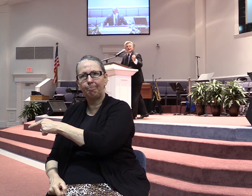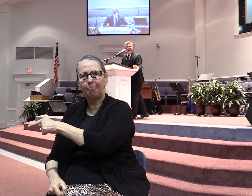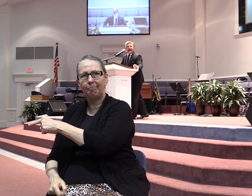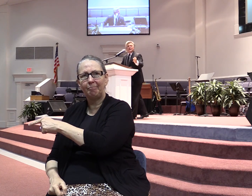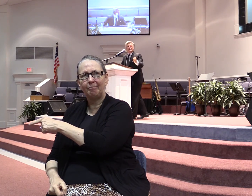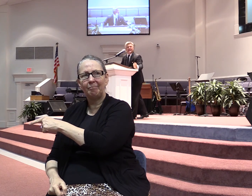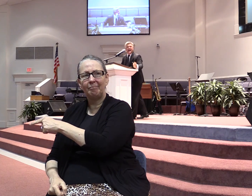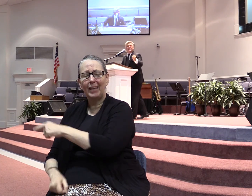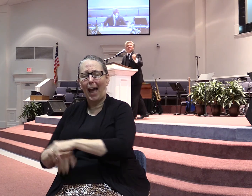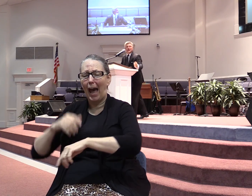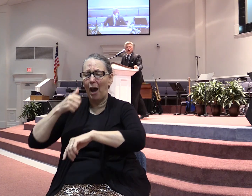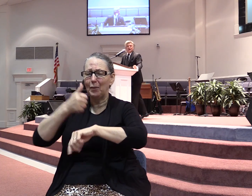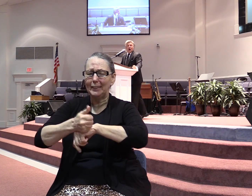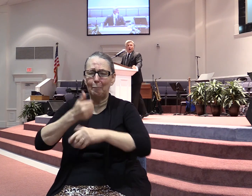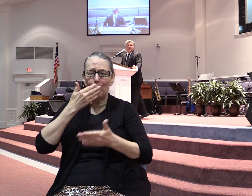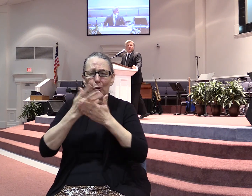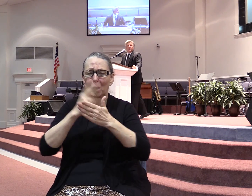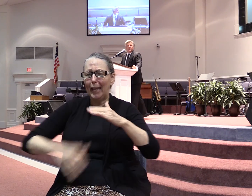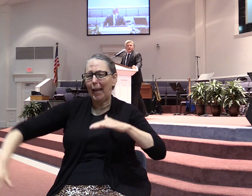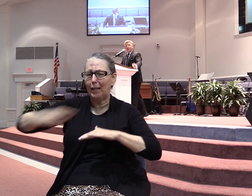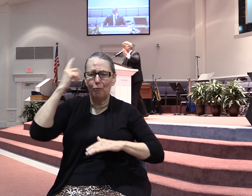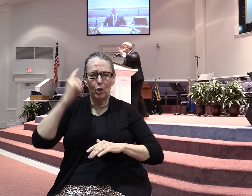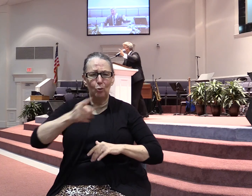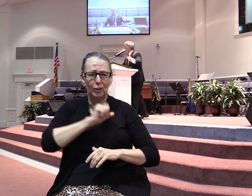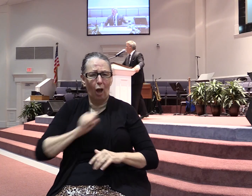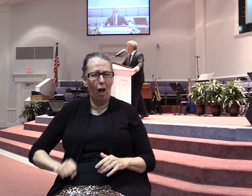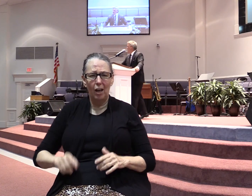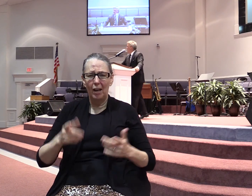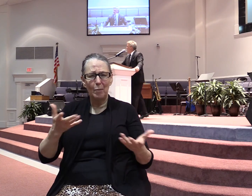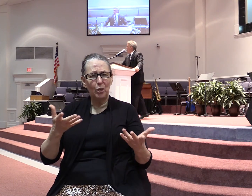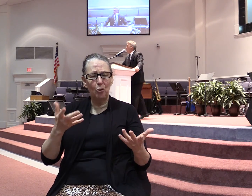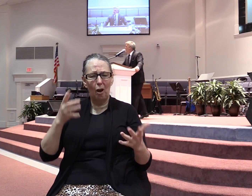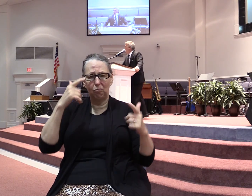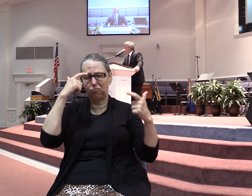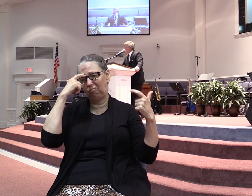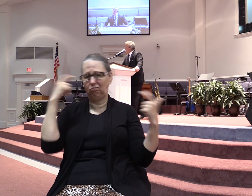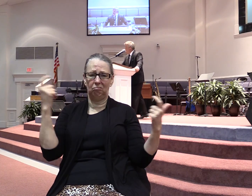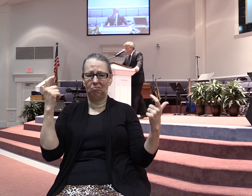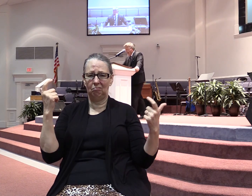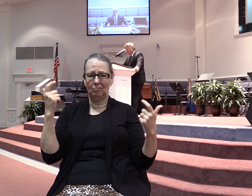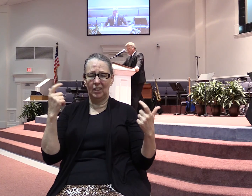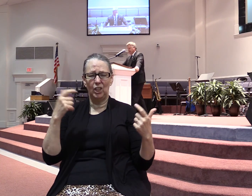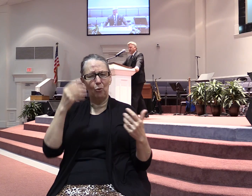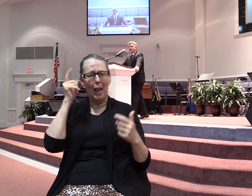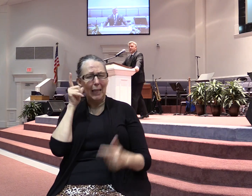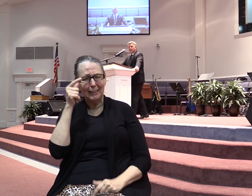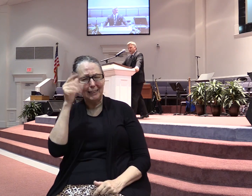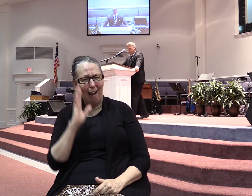would have established the kingdom to you, Saul. But no, you wouldn't love it. You wouldn't have